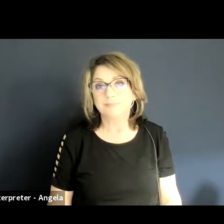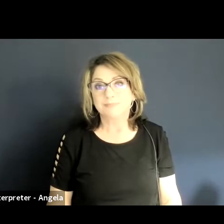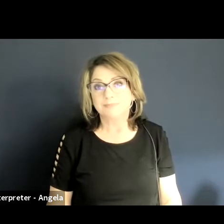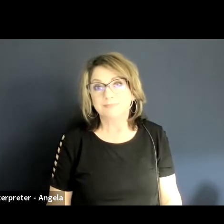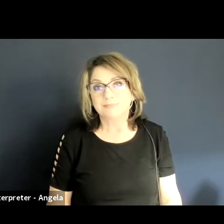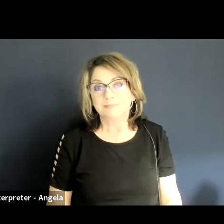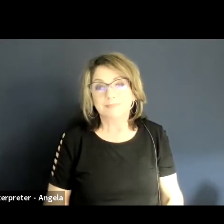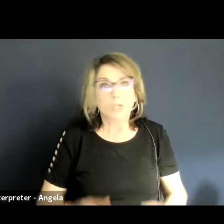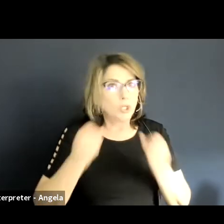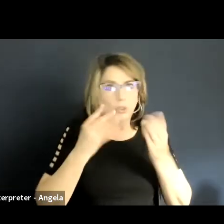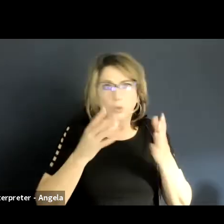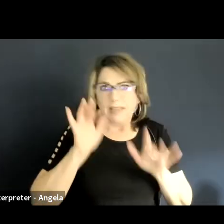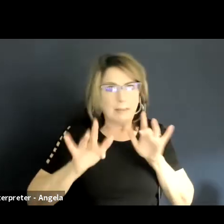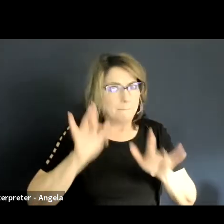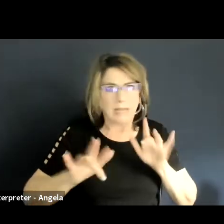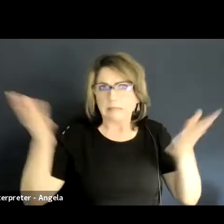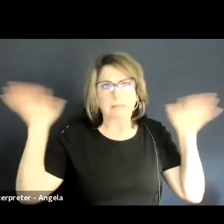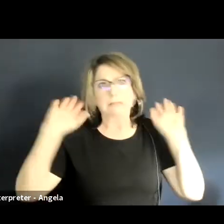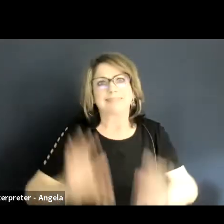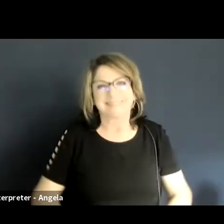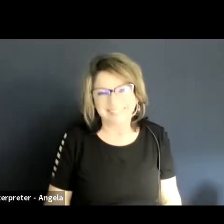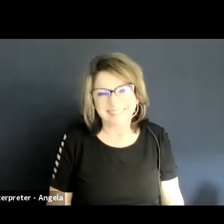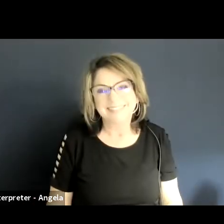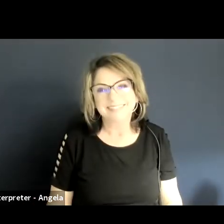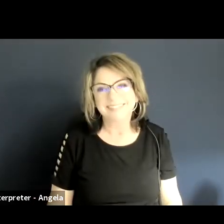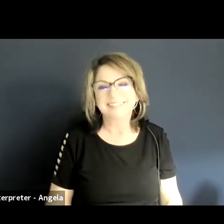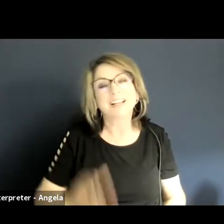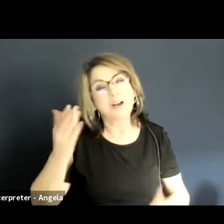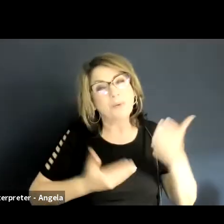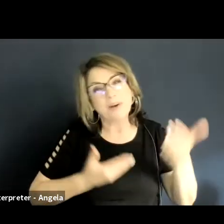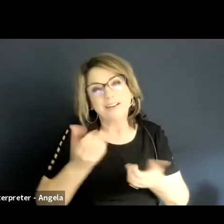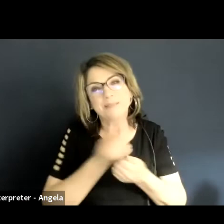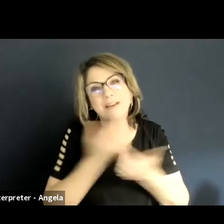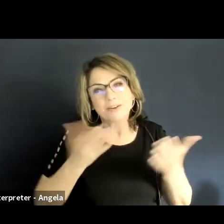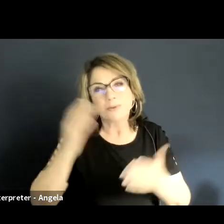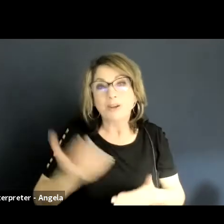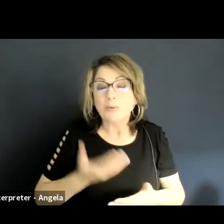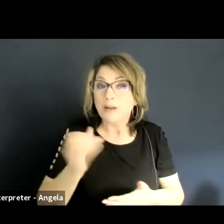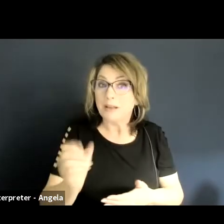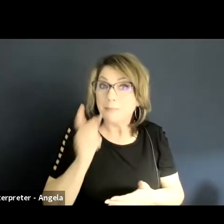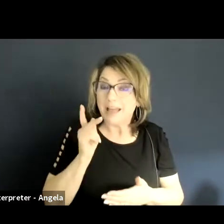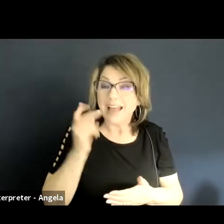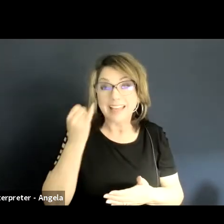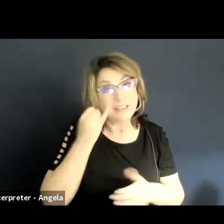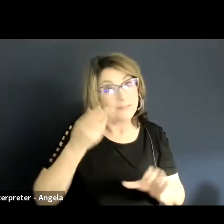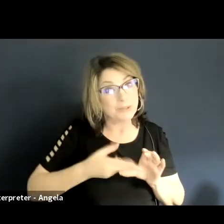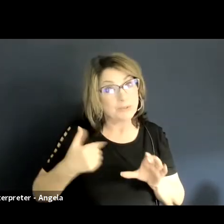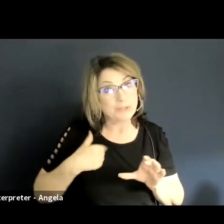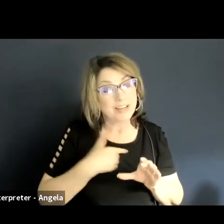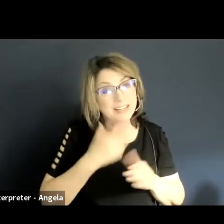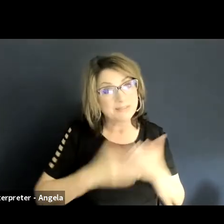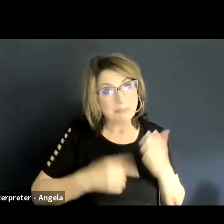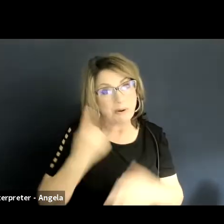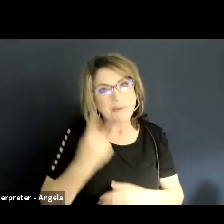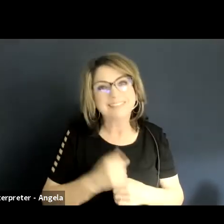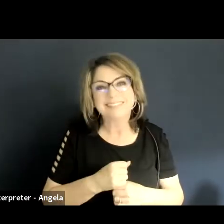Too many buttons here to push. Well, welcome everyone. Welcome back if you joined us from the first